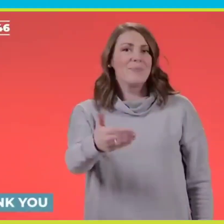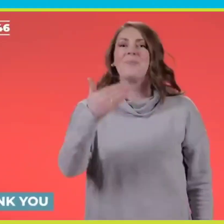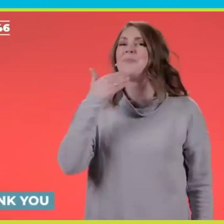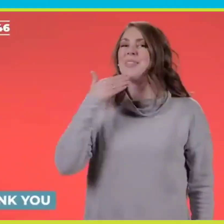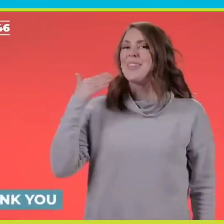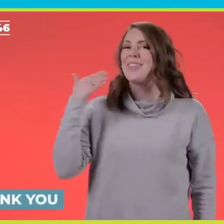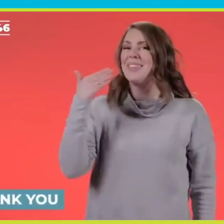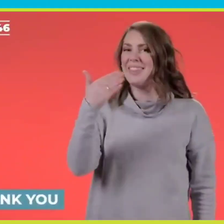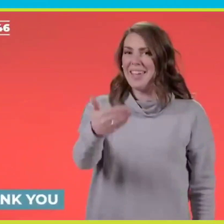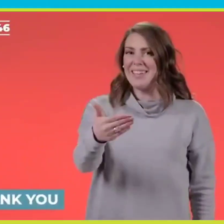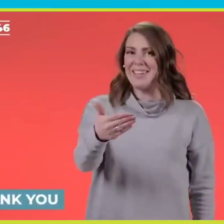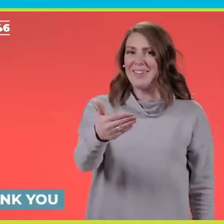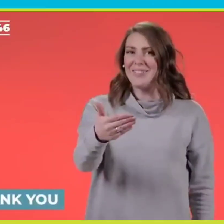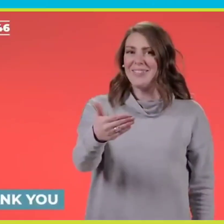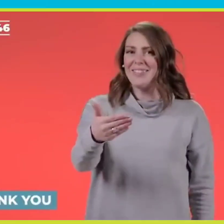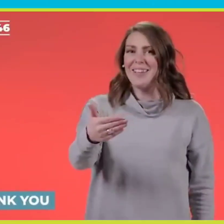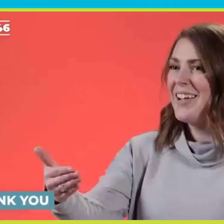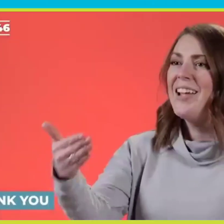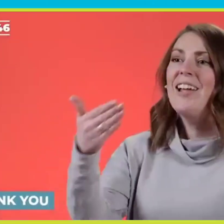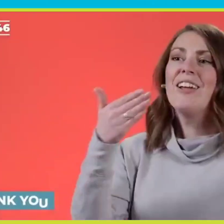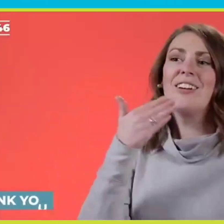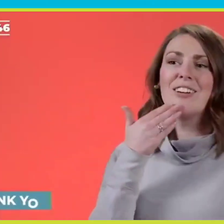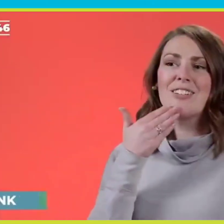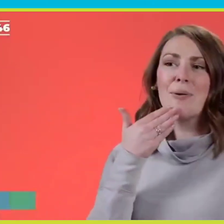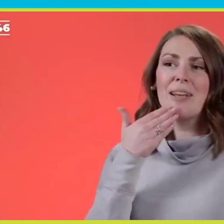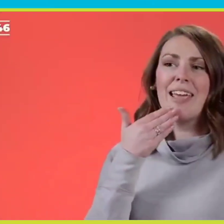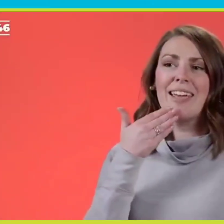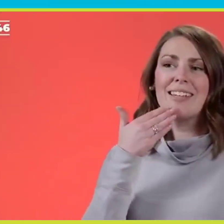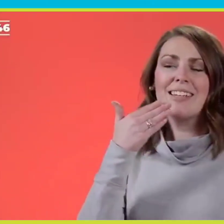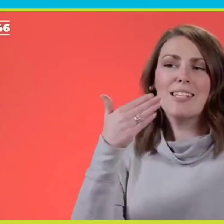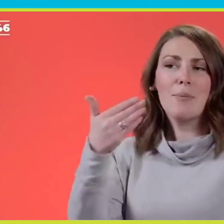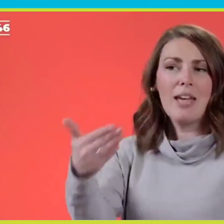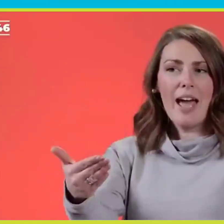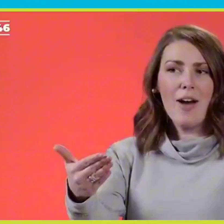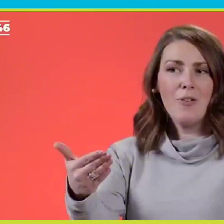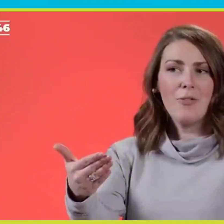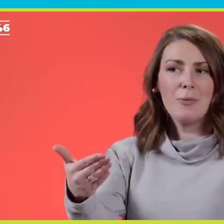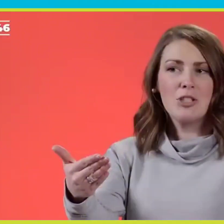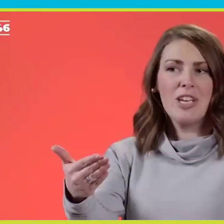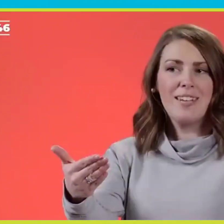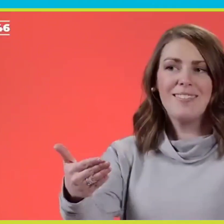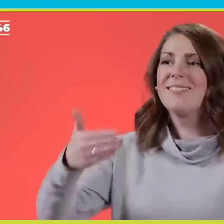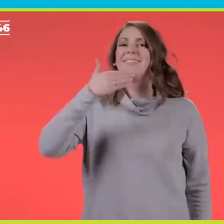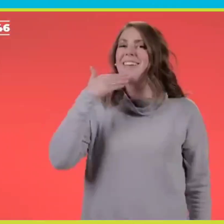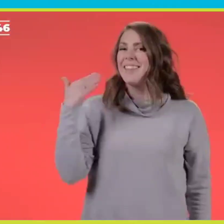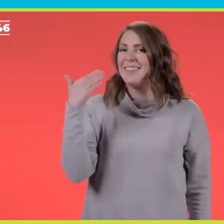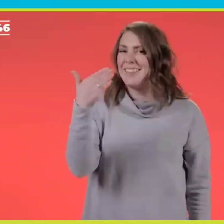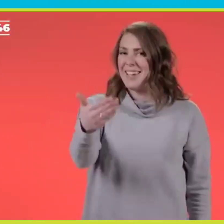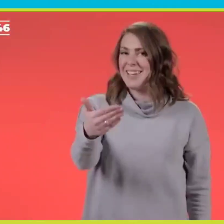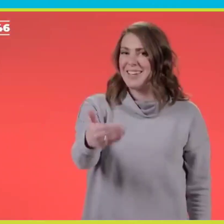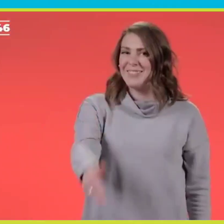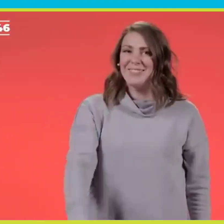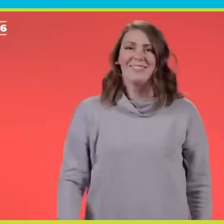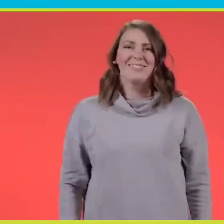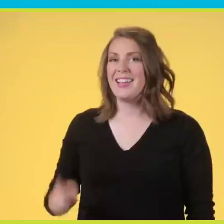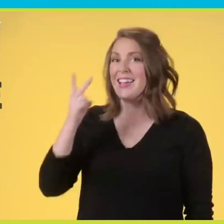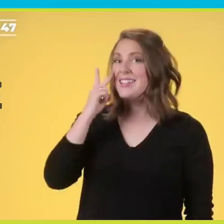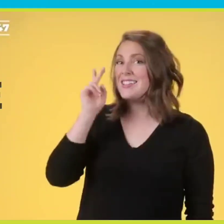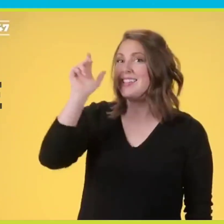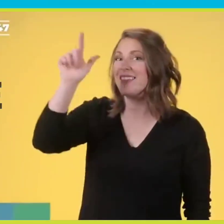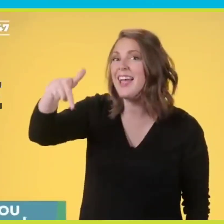you. Thank you. Your dominant hand is coming out from your chin. Thank